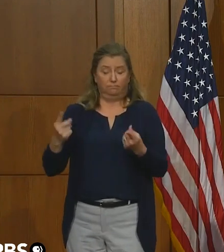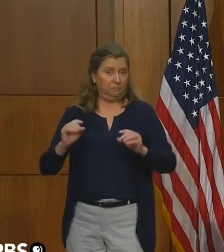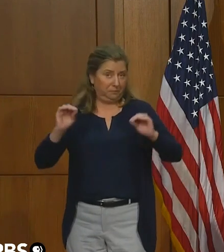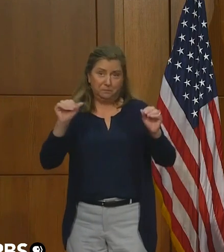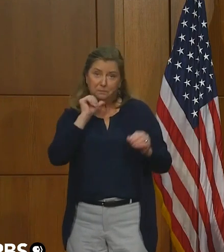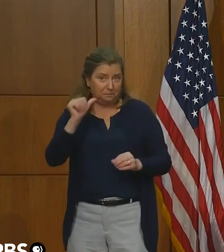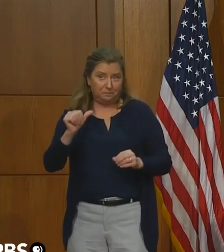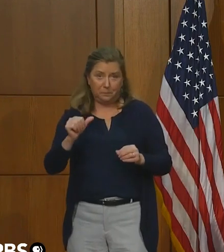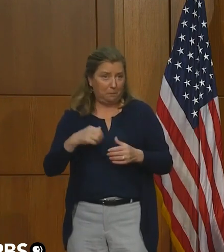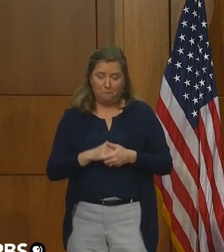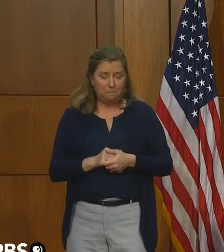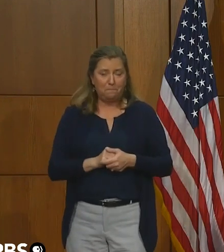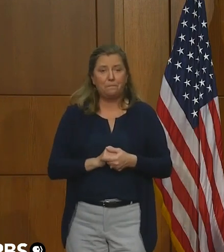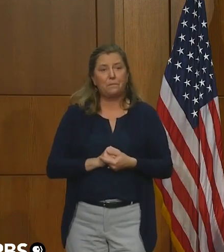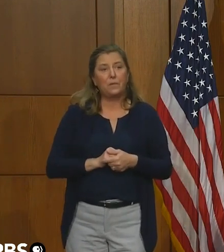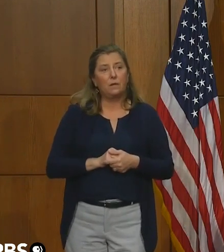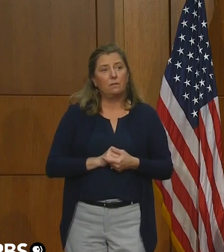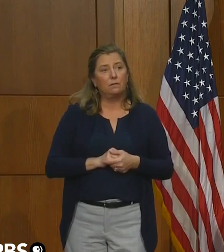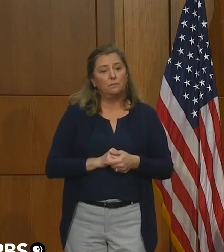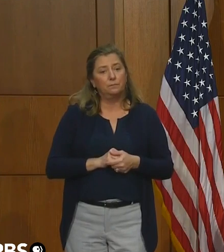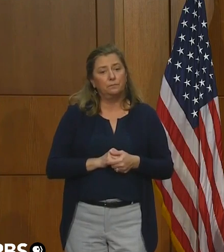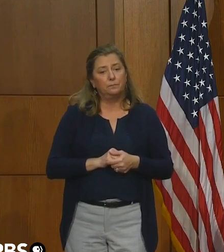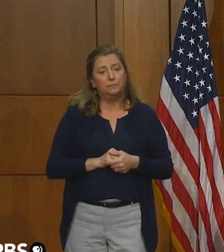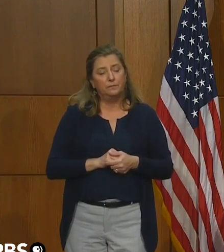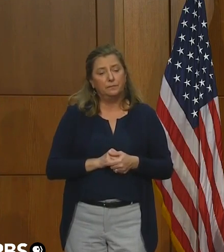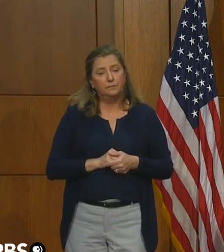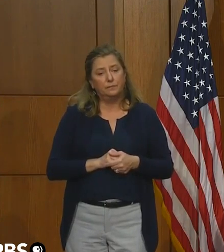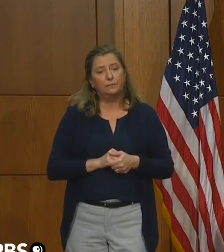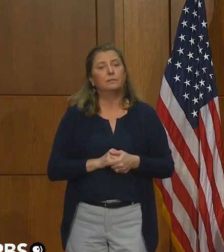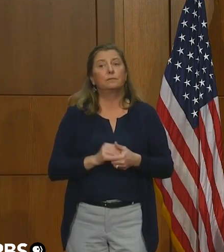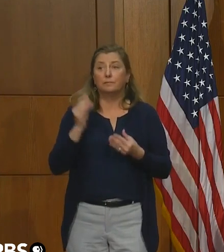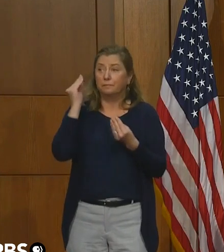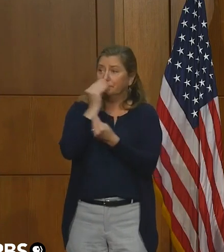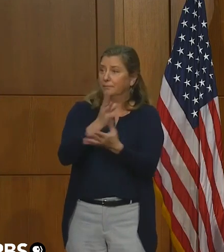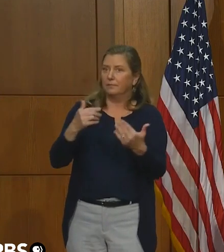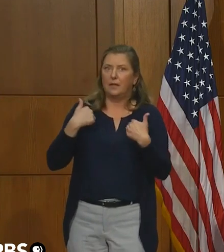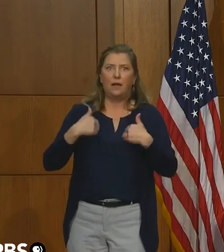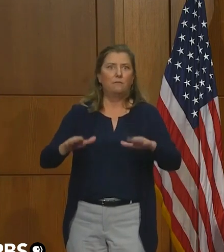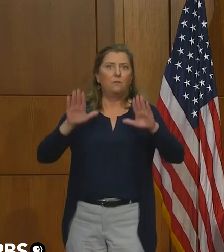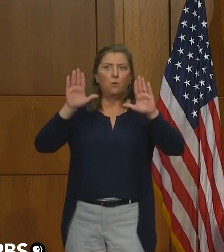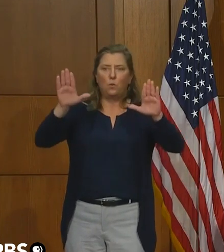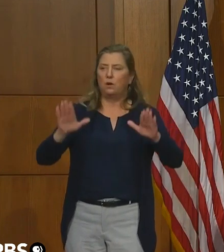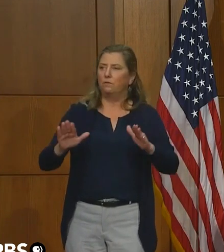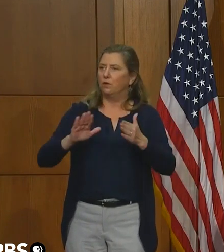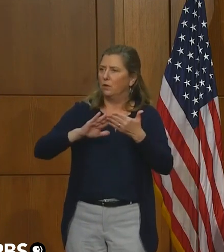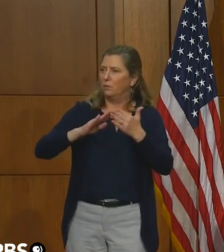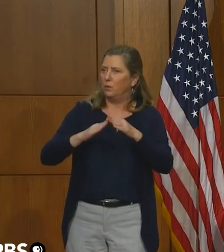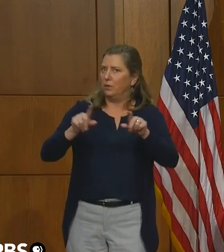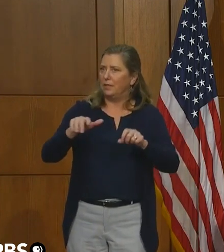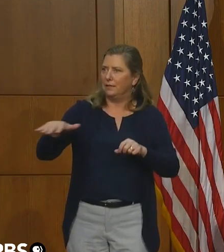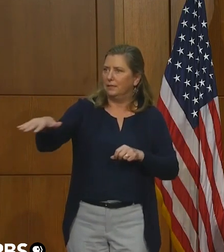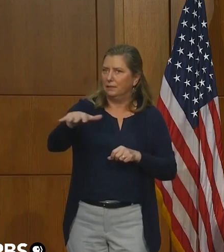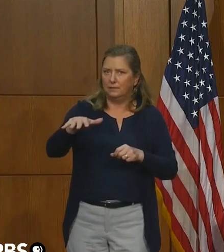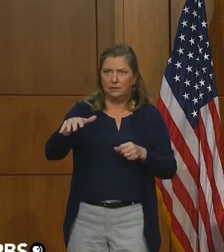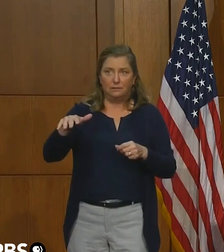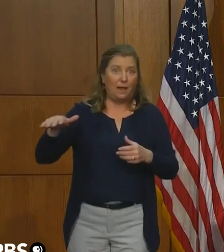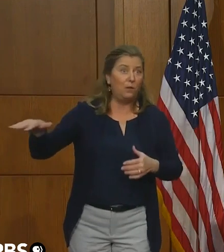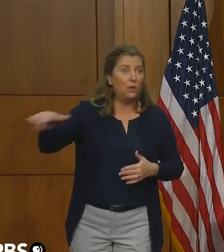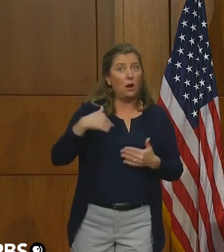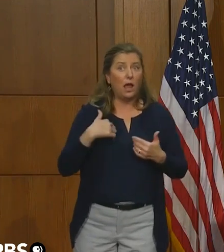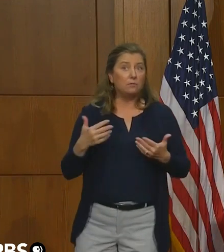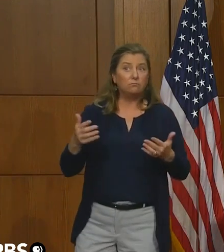but the message that I wanted to put forward today is that we have a lot of great community testing sites out there, and I